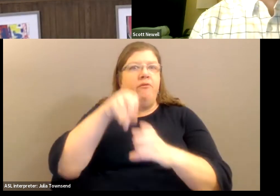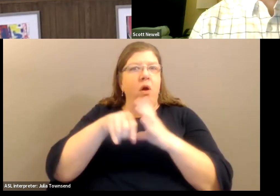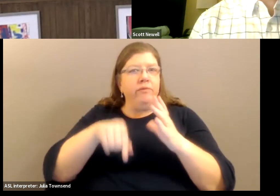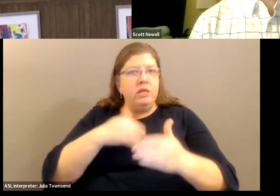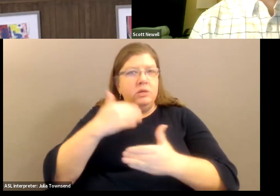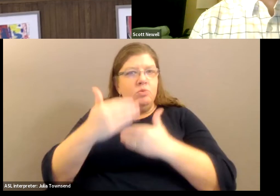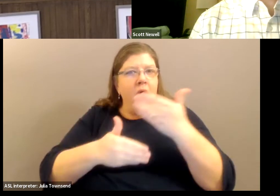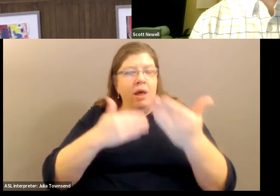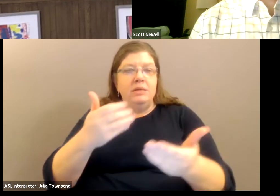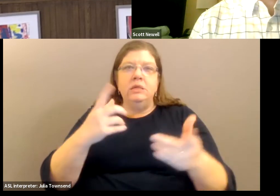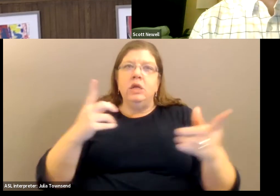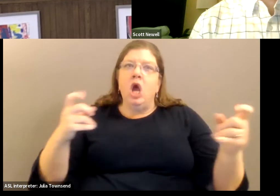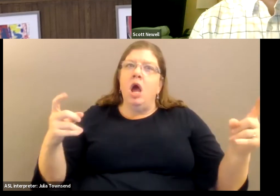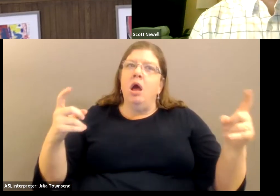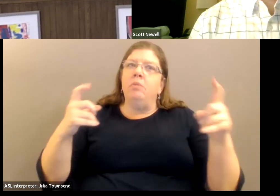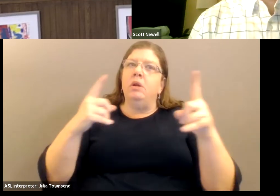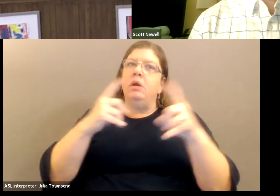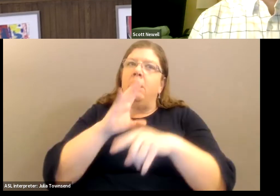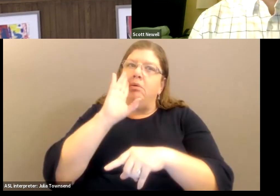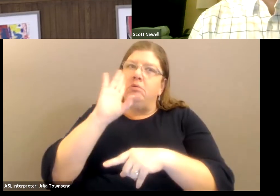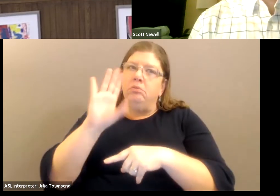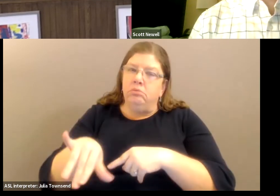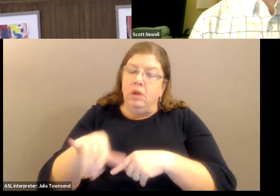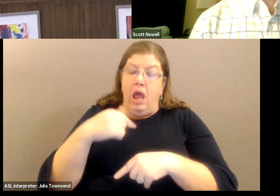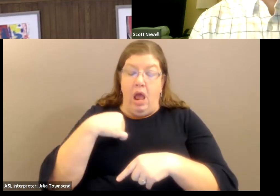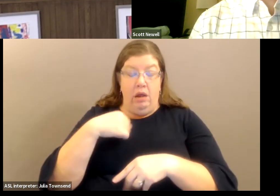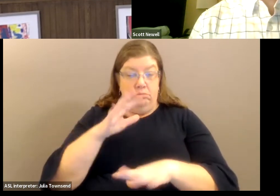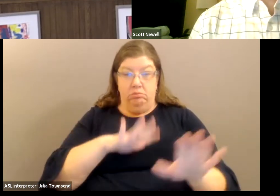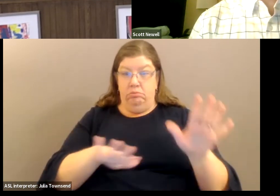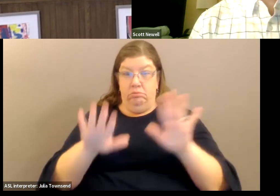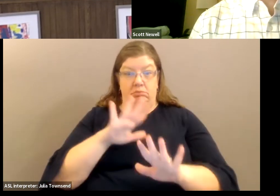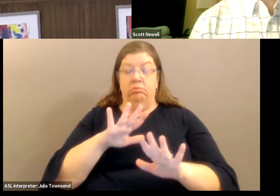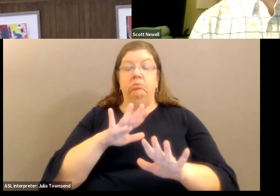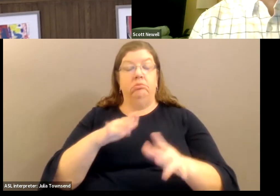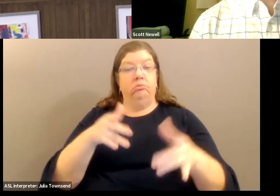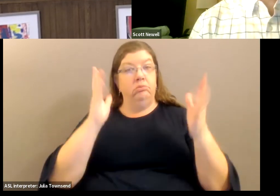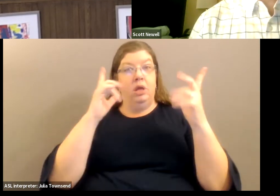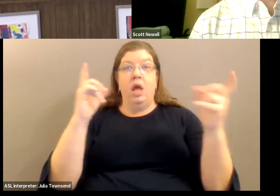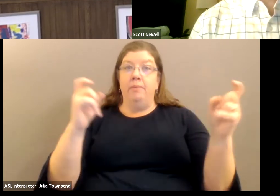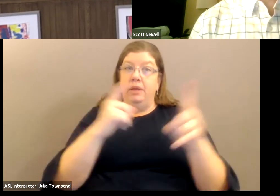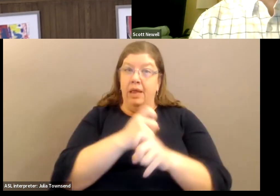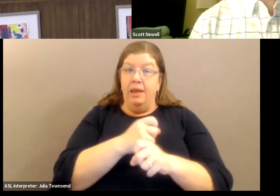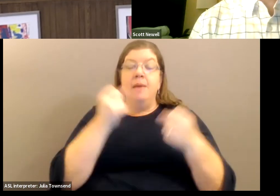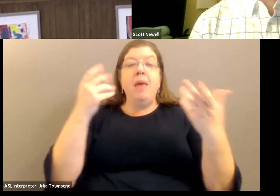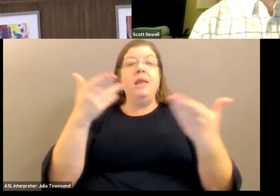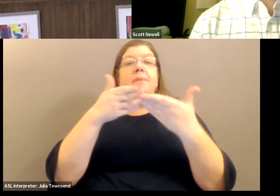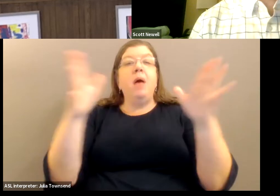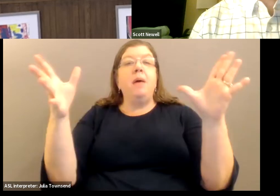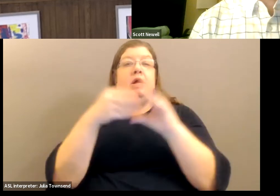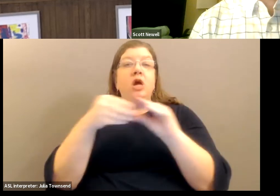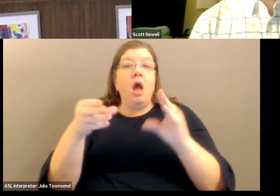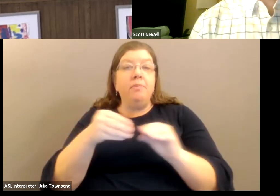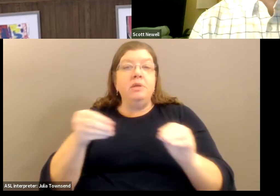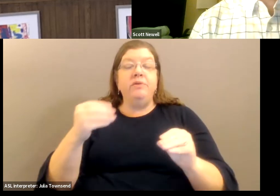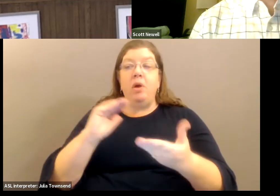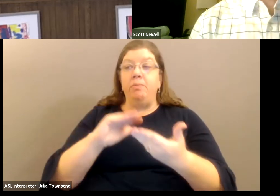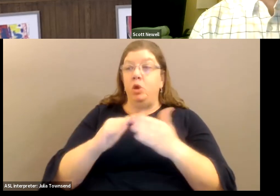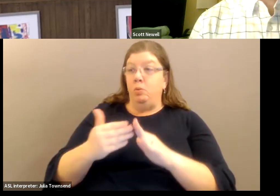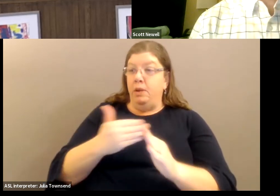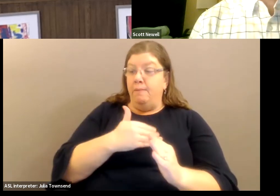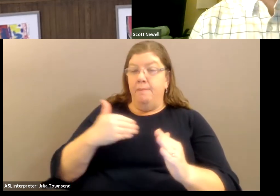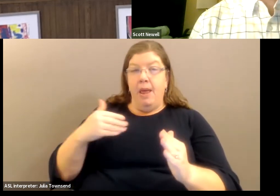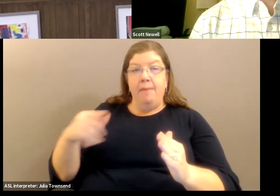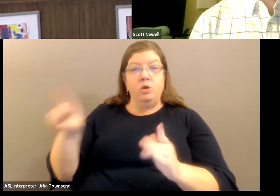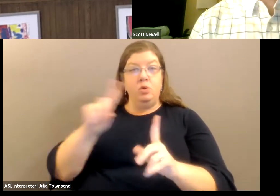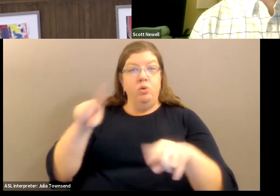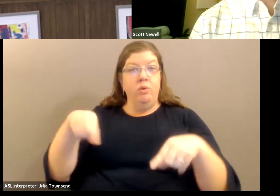as complicated as it is. I found it complicated. Many of our public comments have come from community members who have